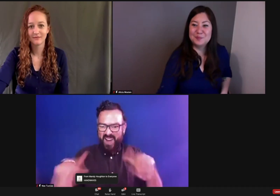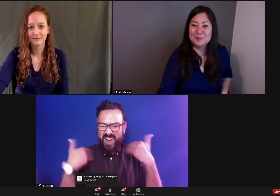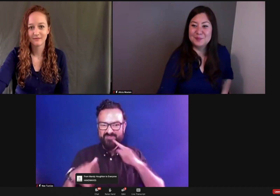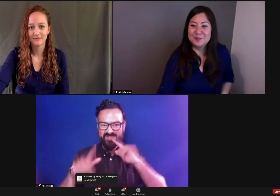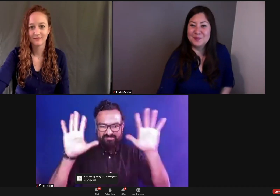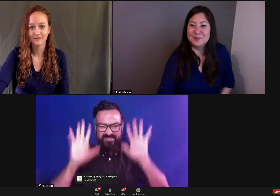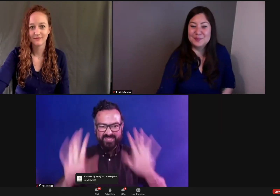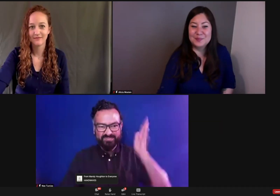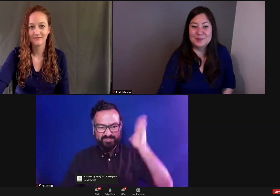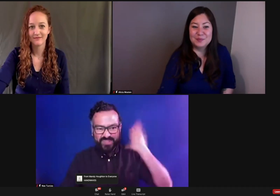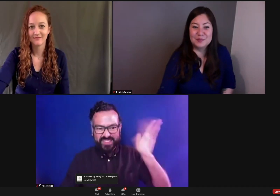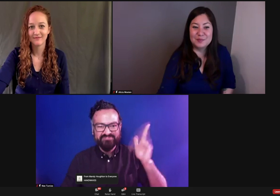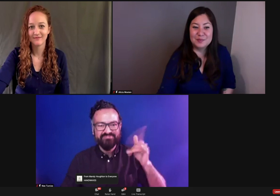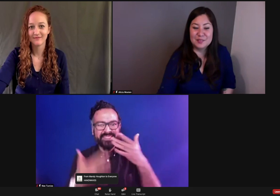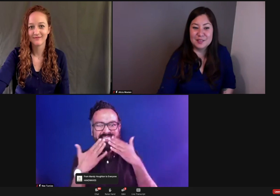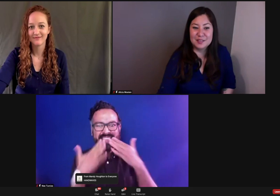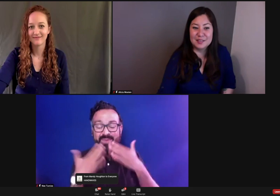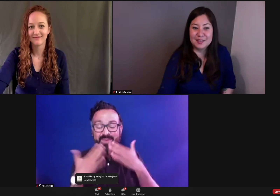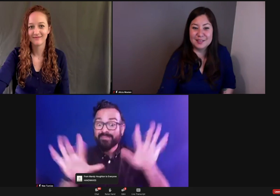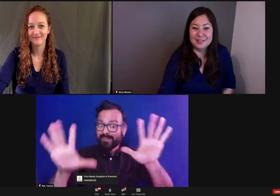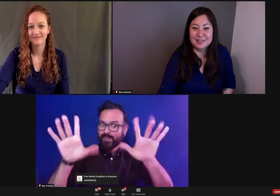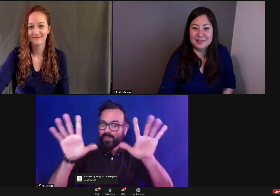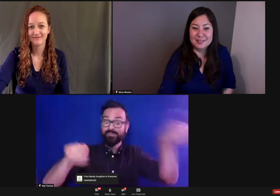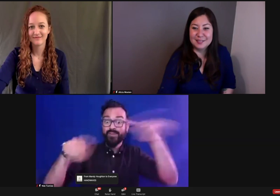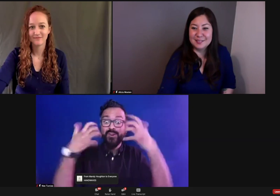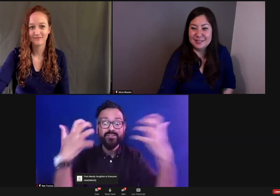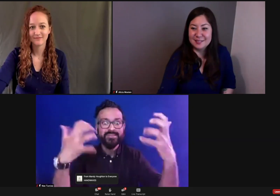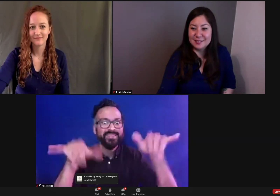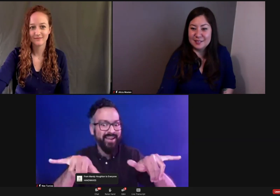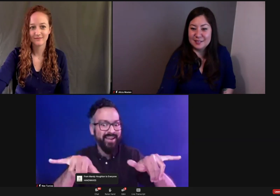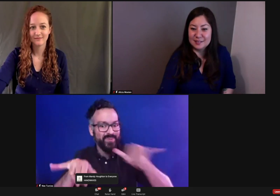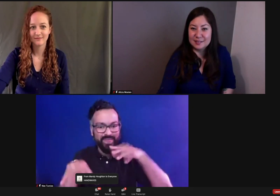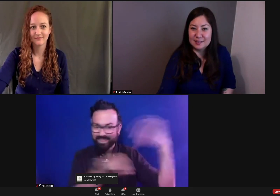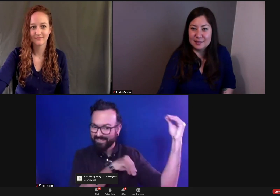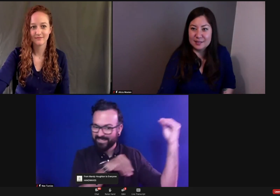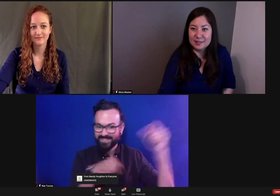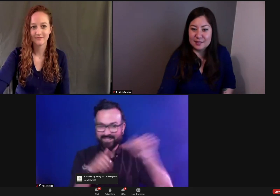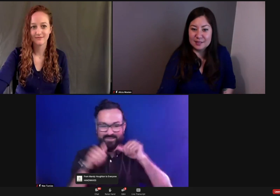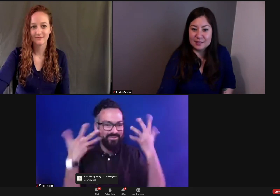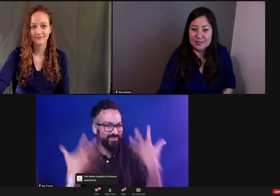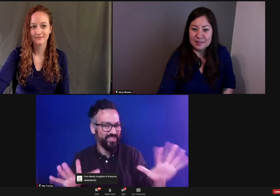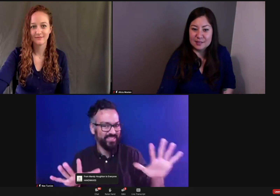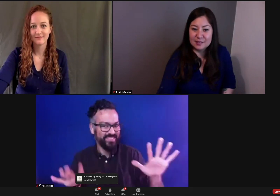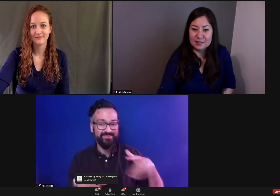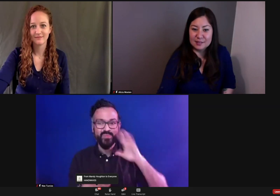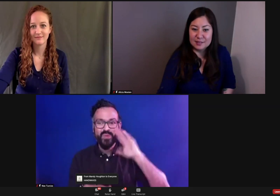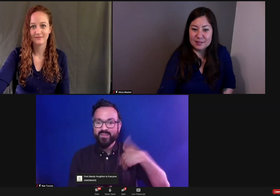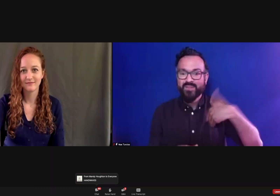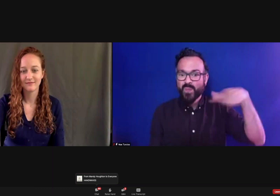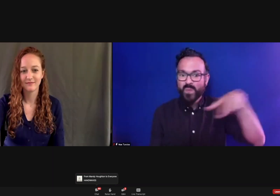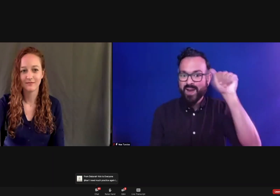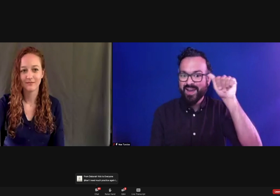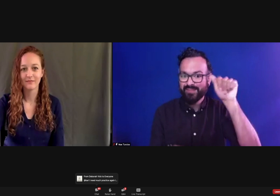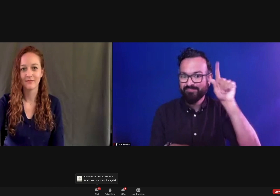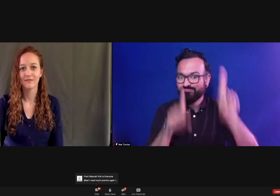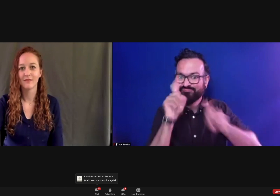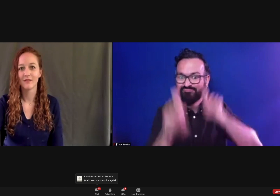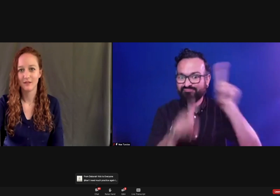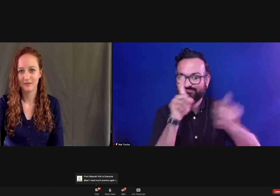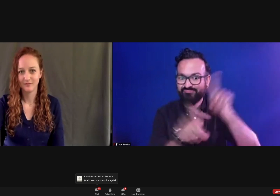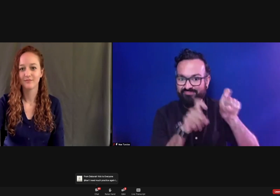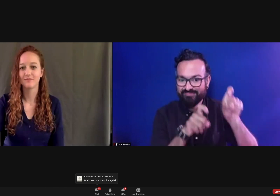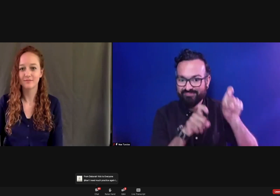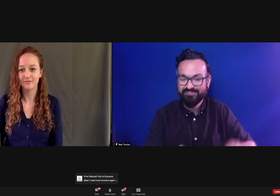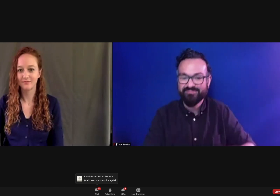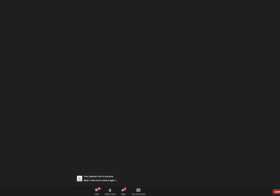themselves. Could encourage other deaf people to sign up to network with this